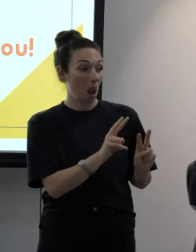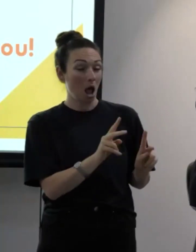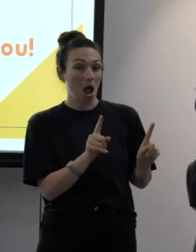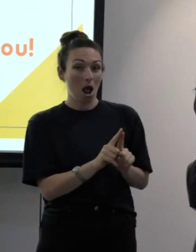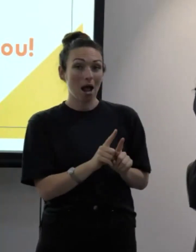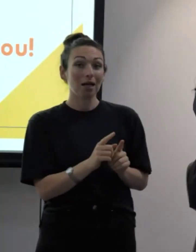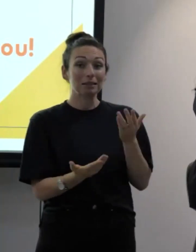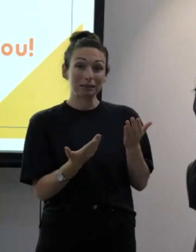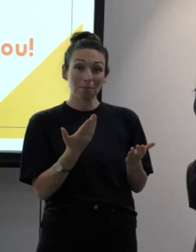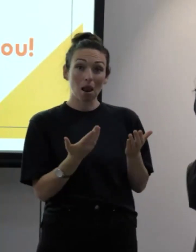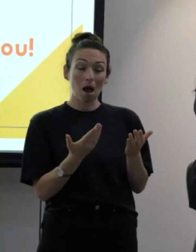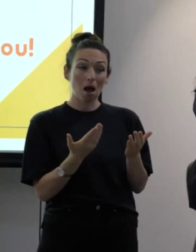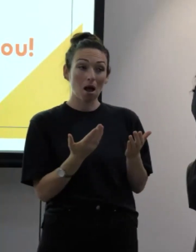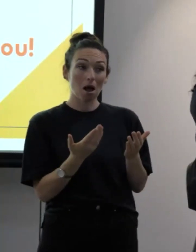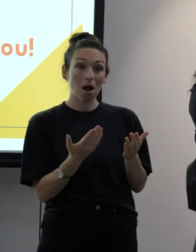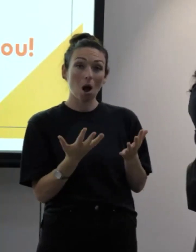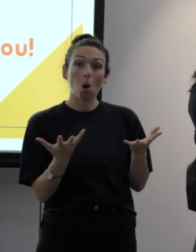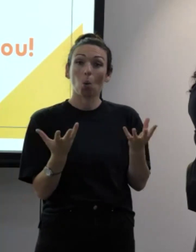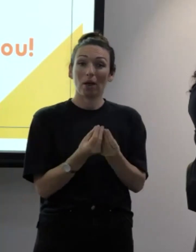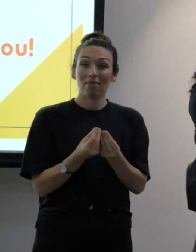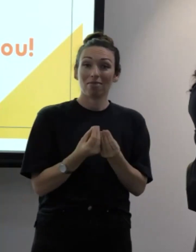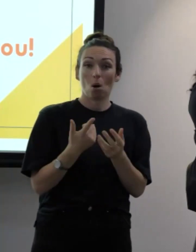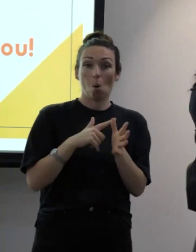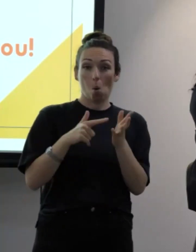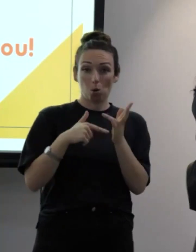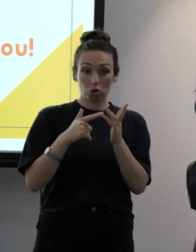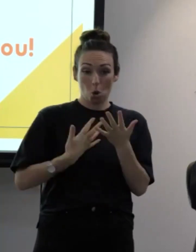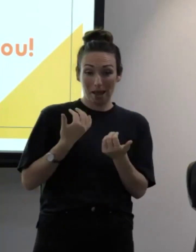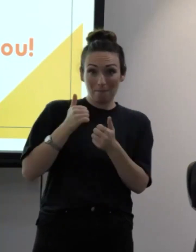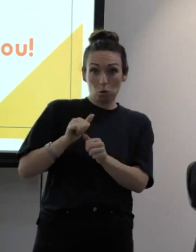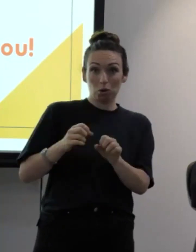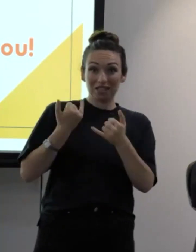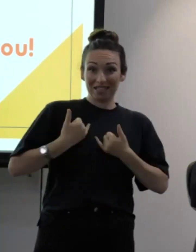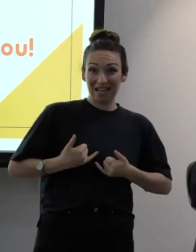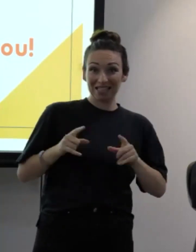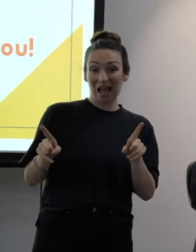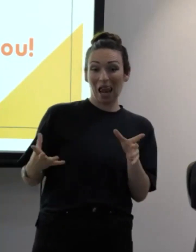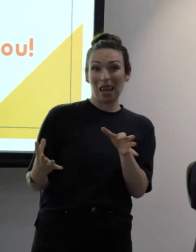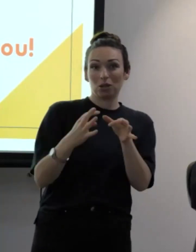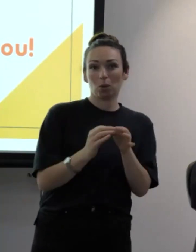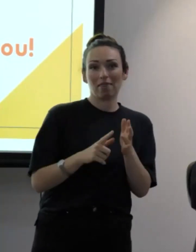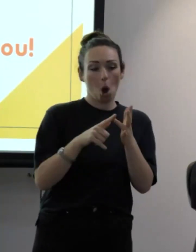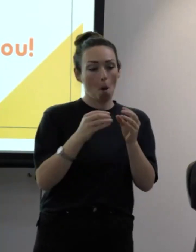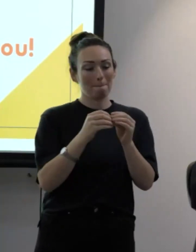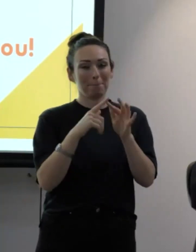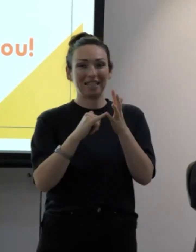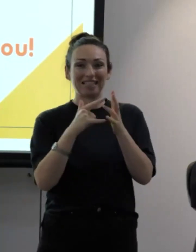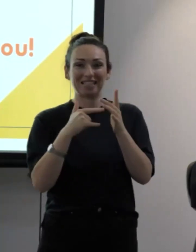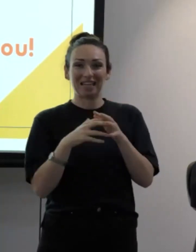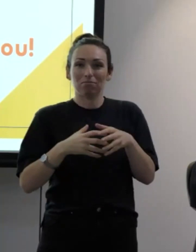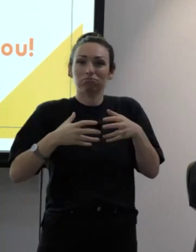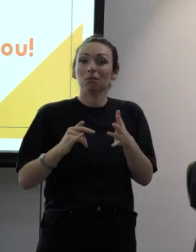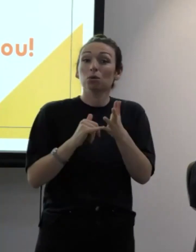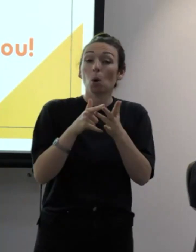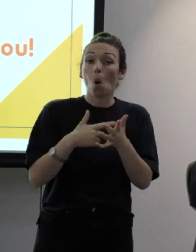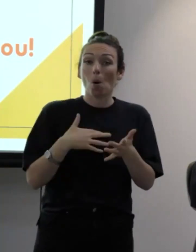similar rise in the rates of autoimmune disease and obesity. So changing of our environmental risk during pregnancy and